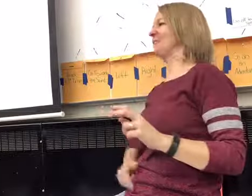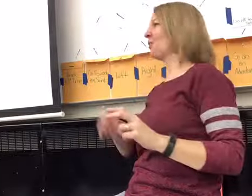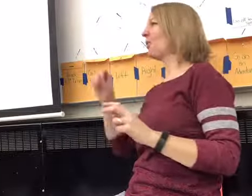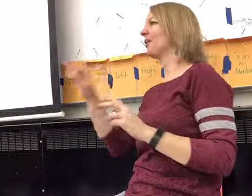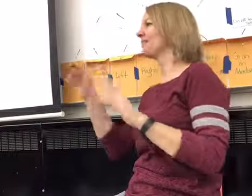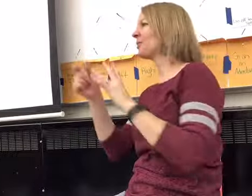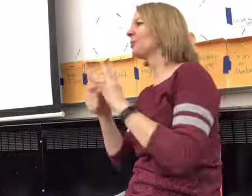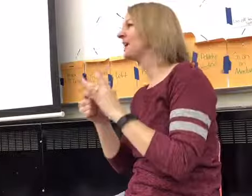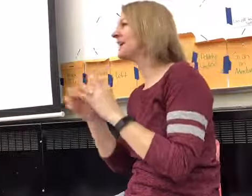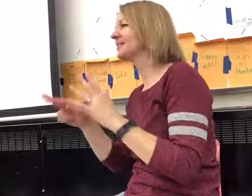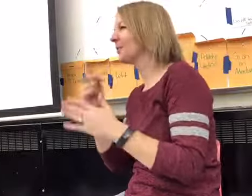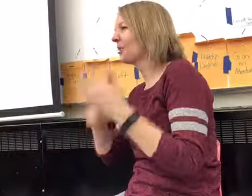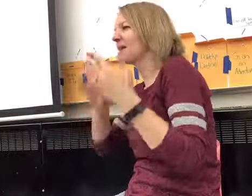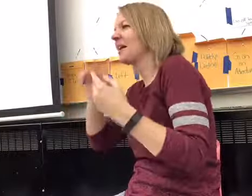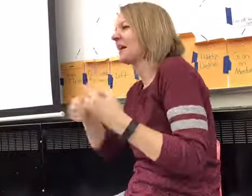about?